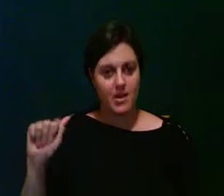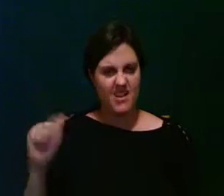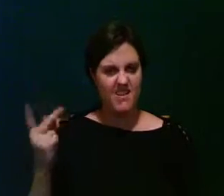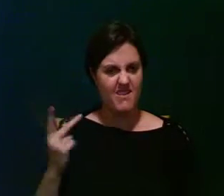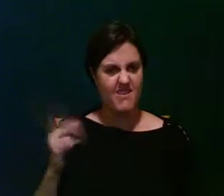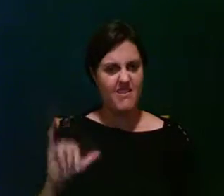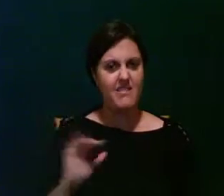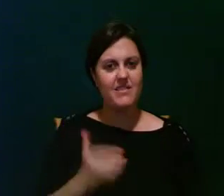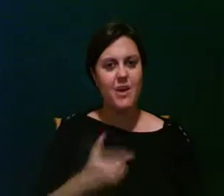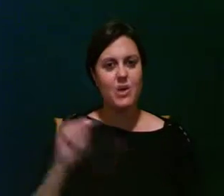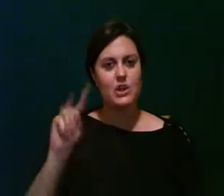ALYANDREA. You can find us on